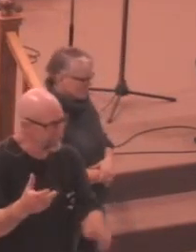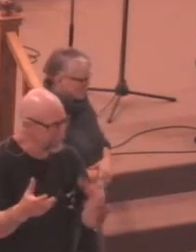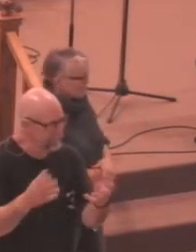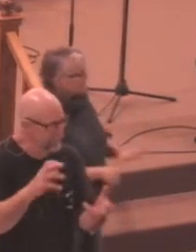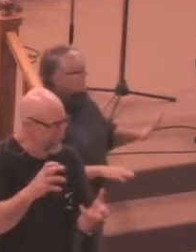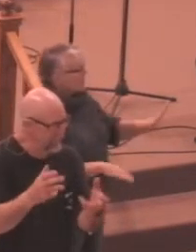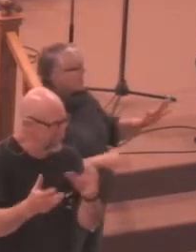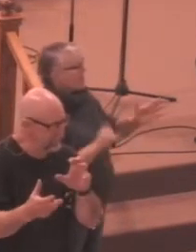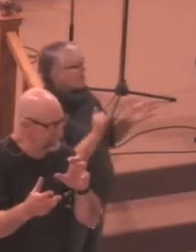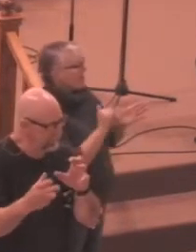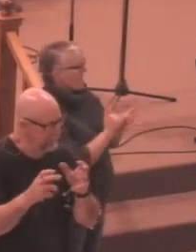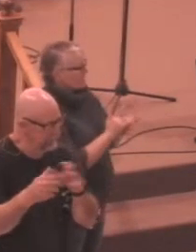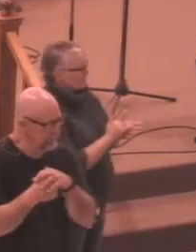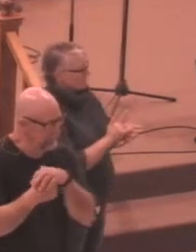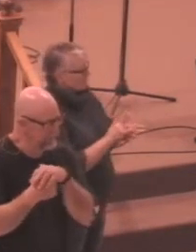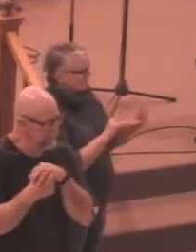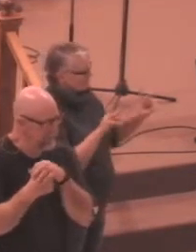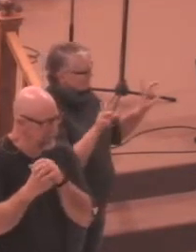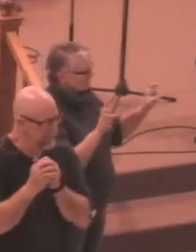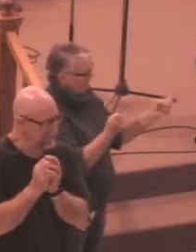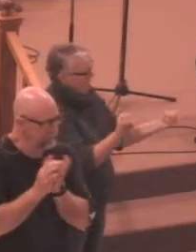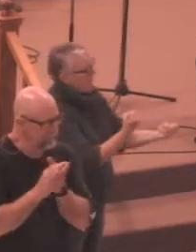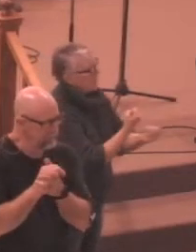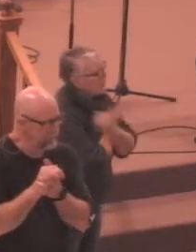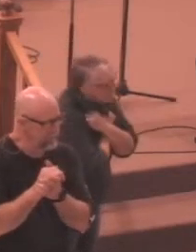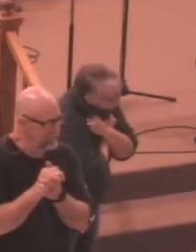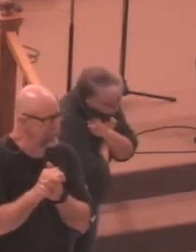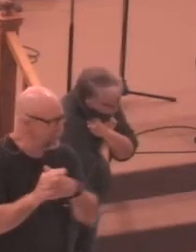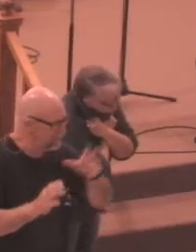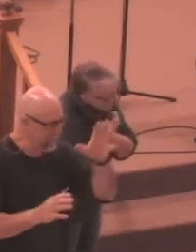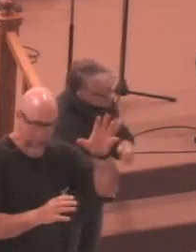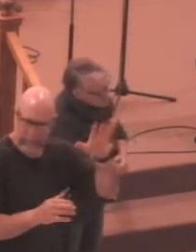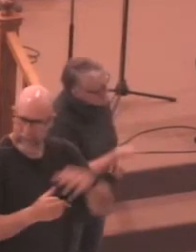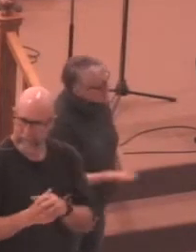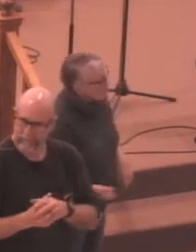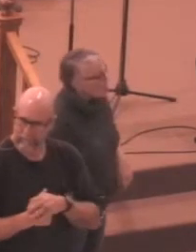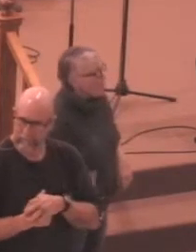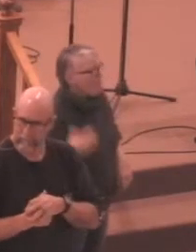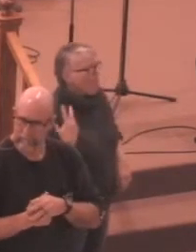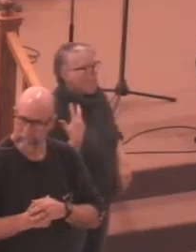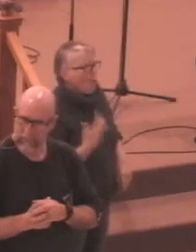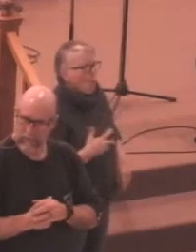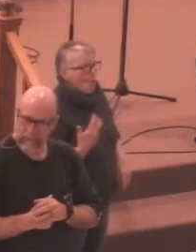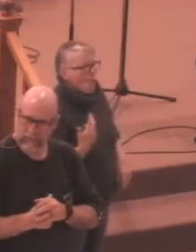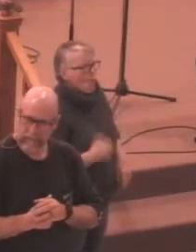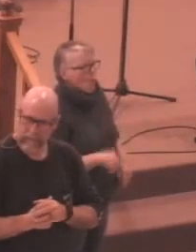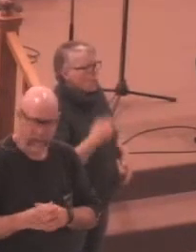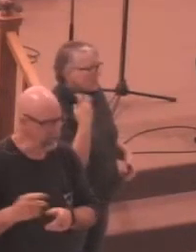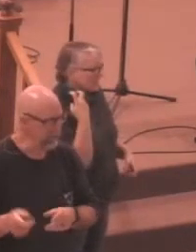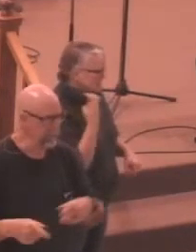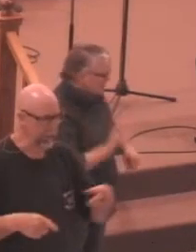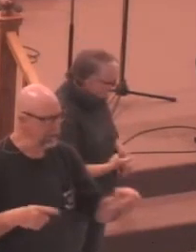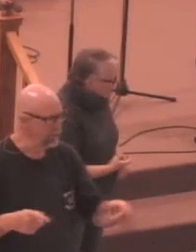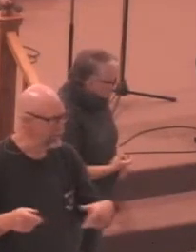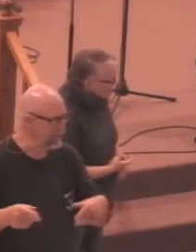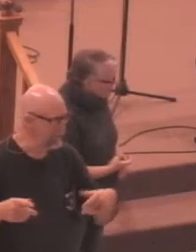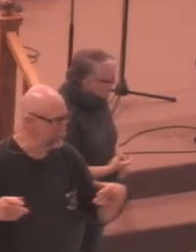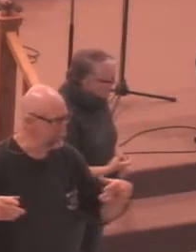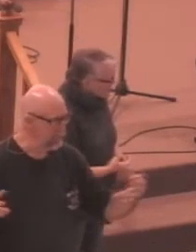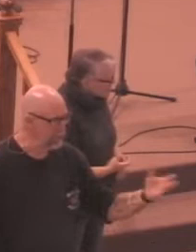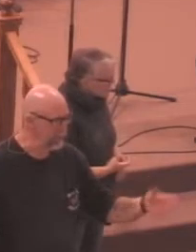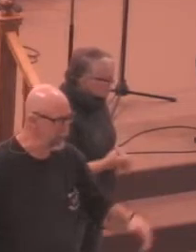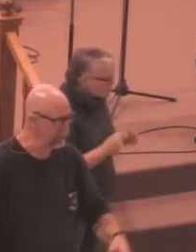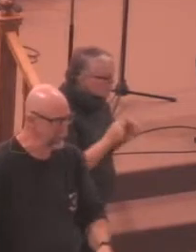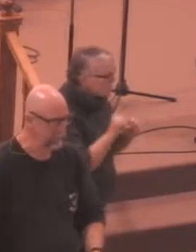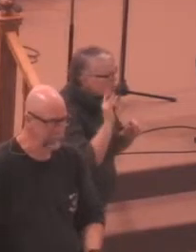This love thing is kind of, it's tough, isn't it? To love everybody all the time,